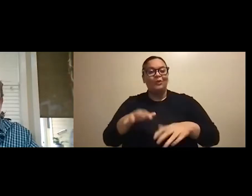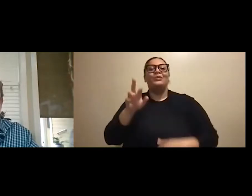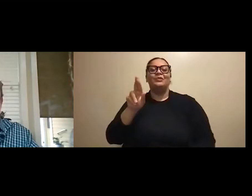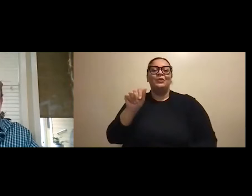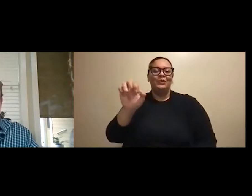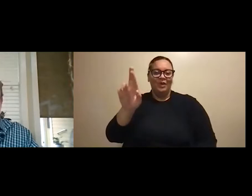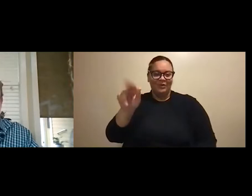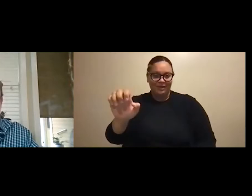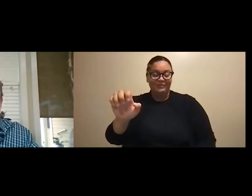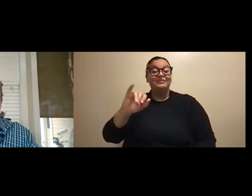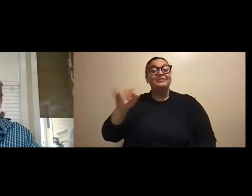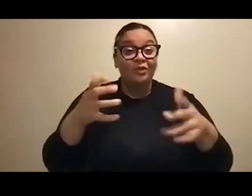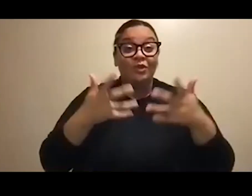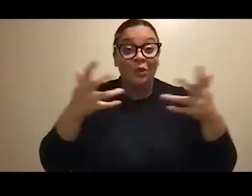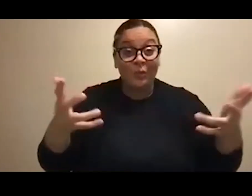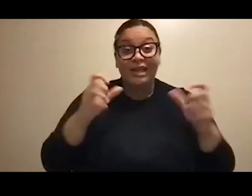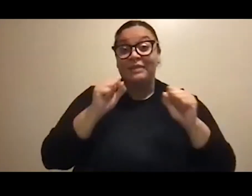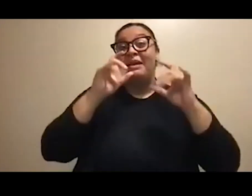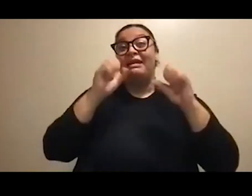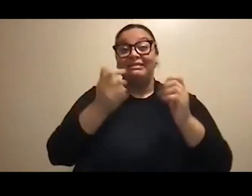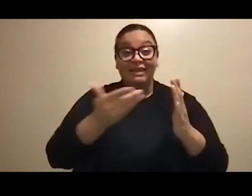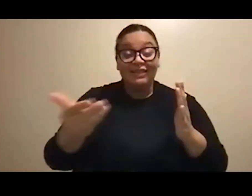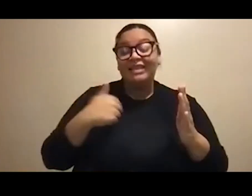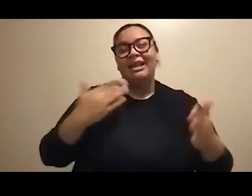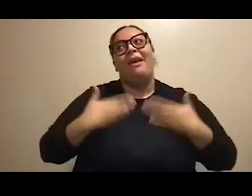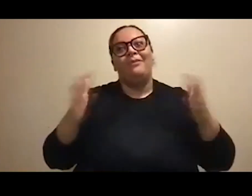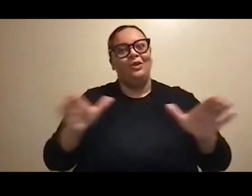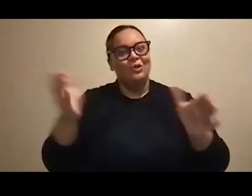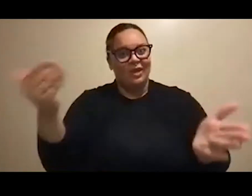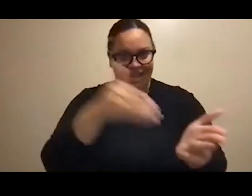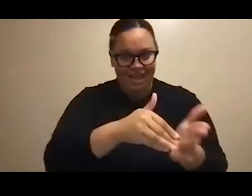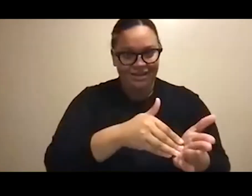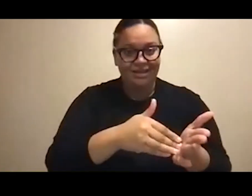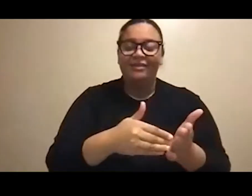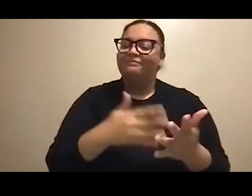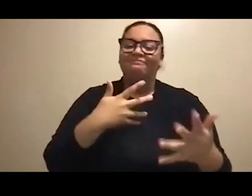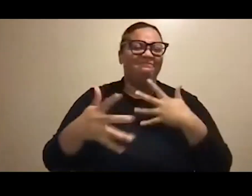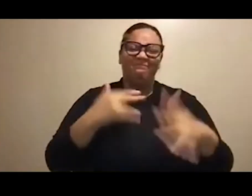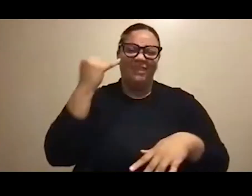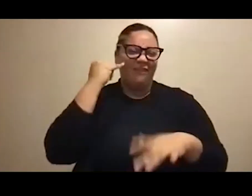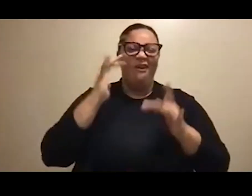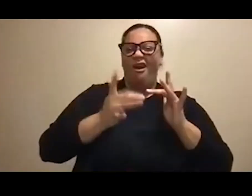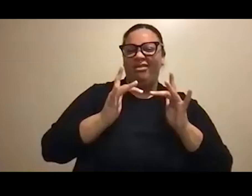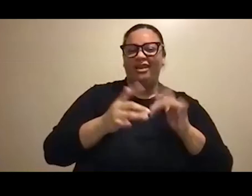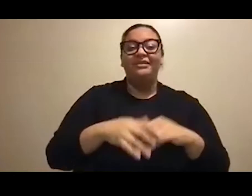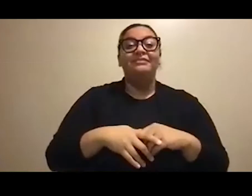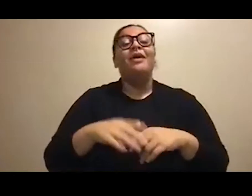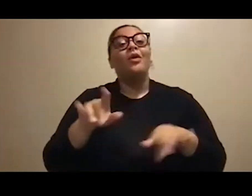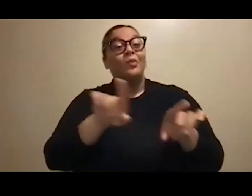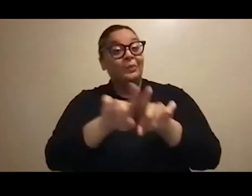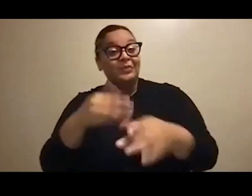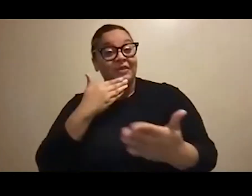away. Thanks, Liz. I'm glad to be doing it again, even if we have to do it virtually. And thank you for our